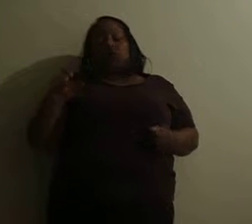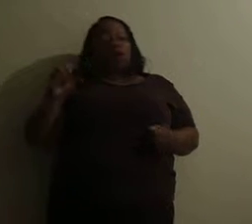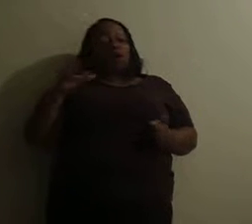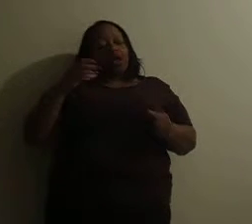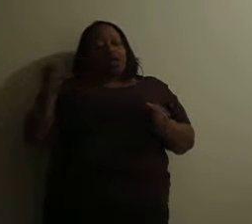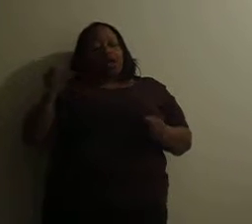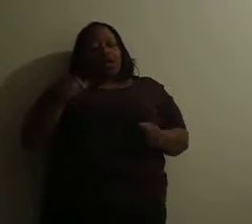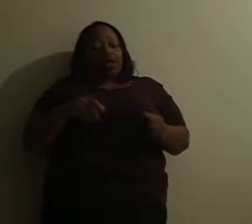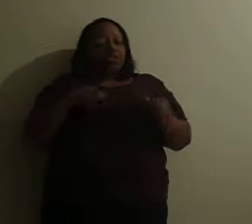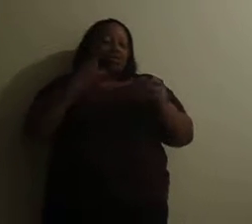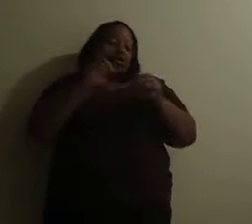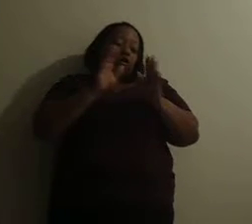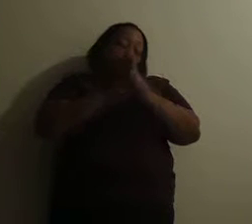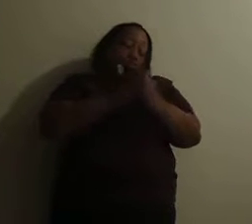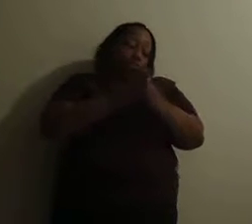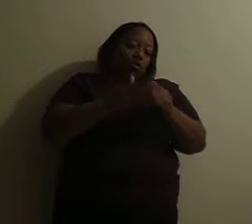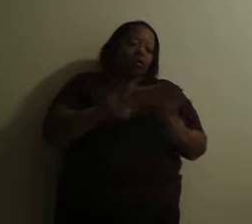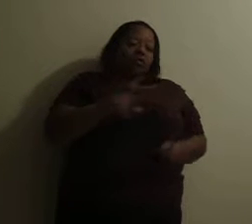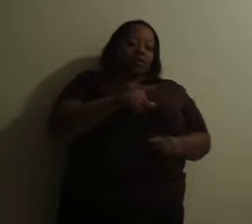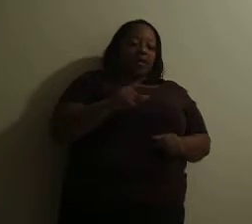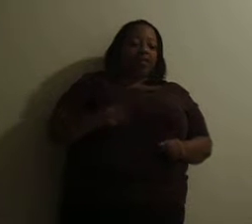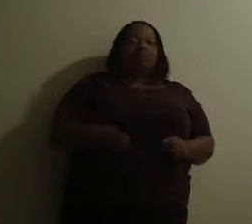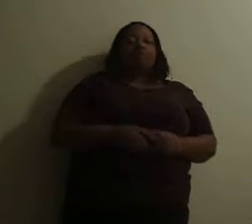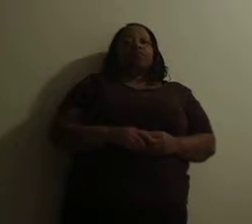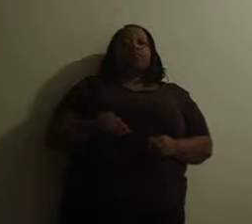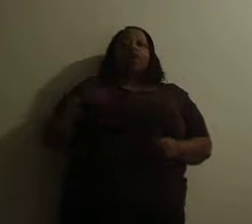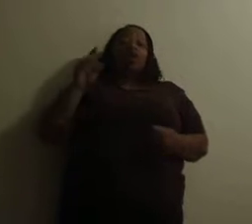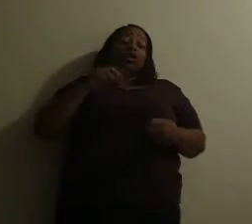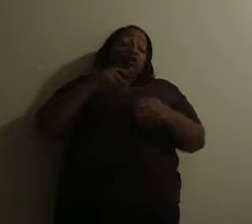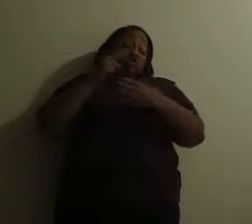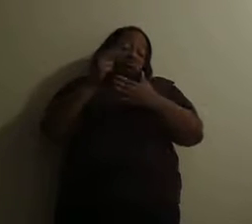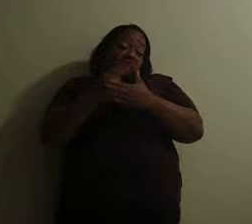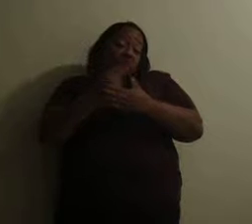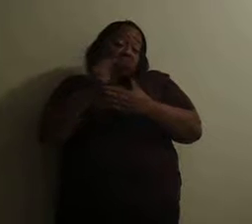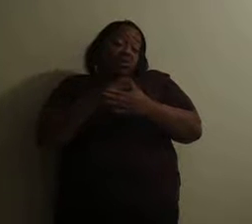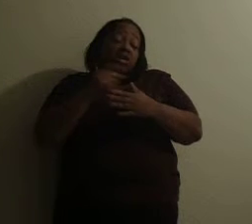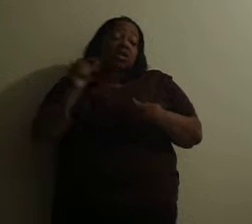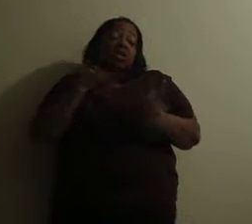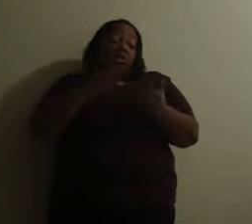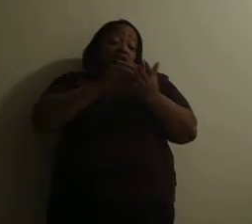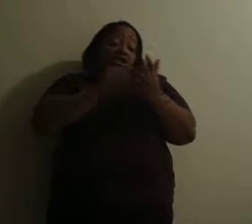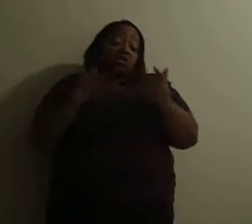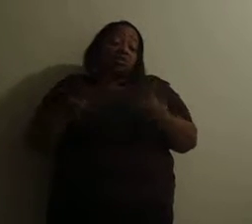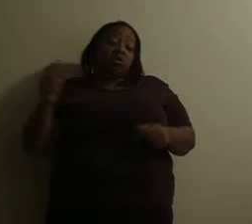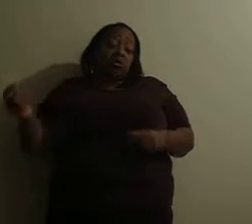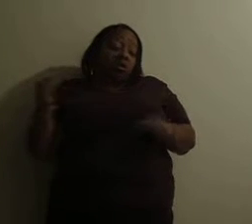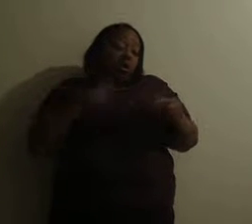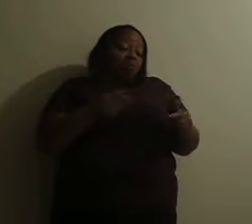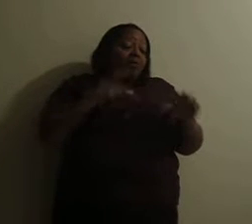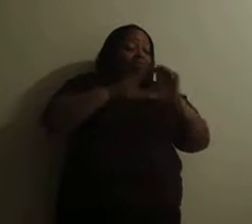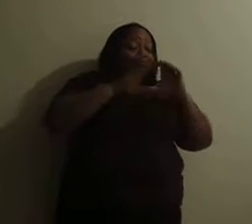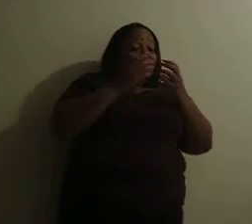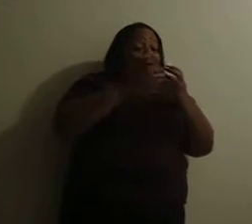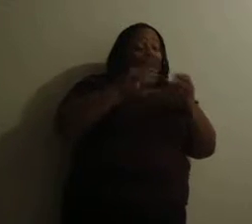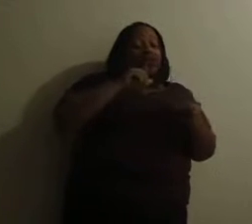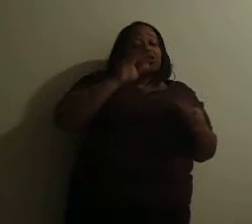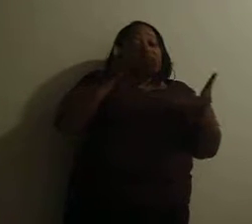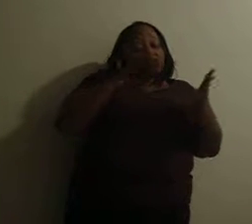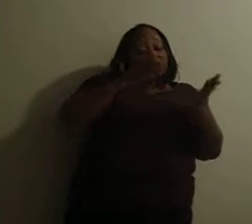their sources. So students usually come to class with an article that they've researched on the topic, and then I have all of